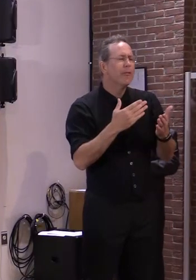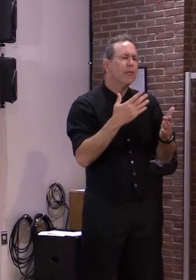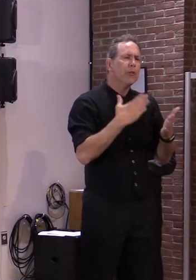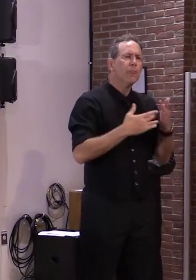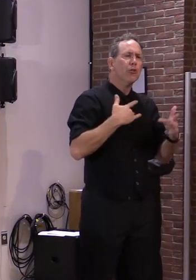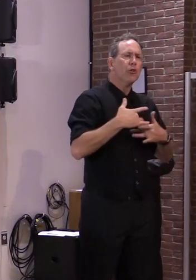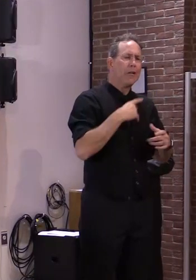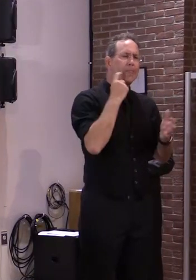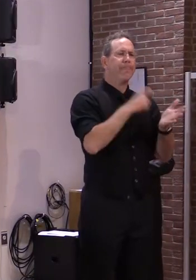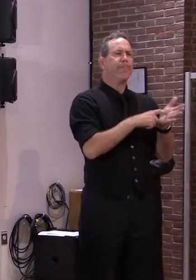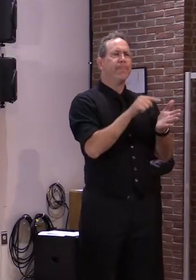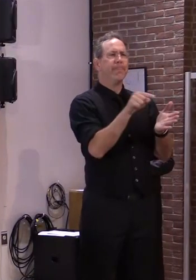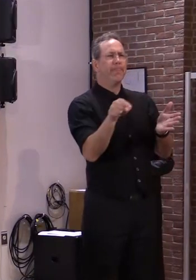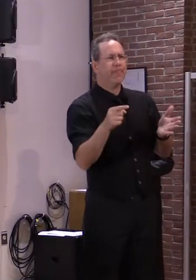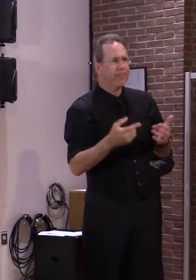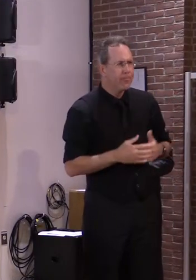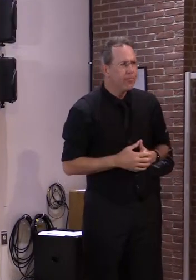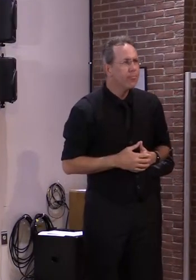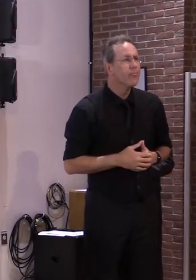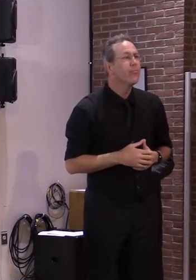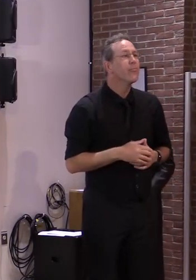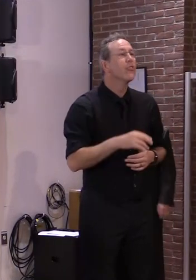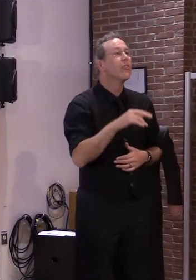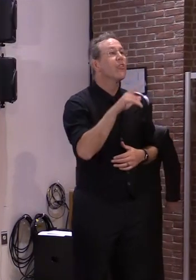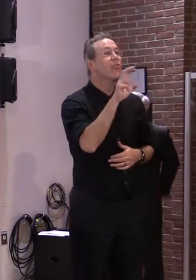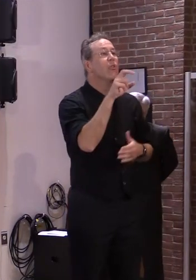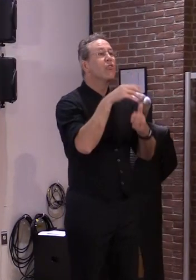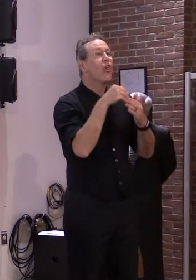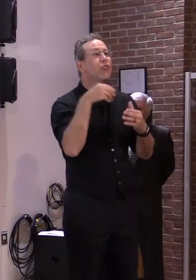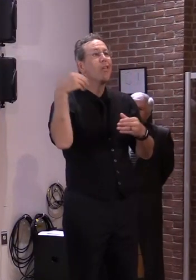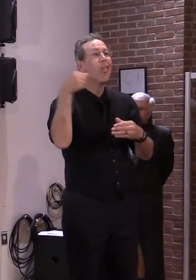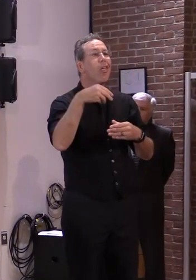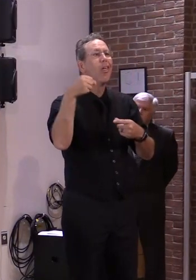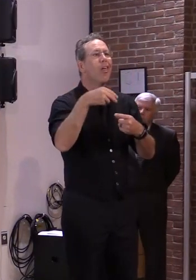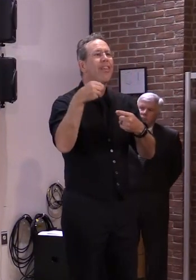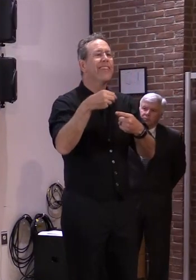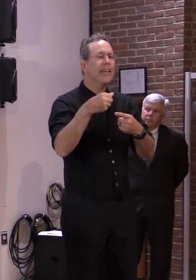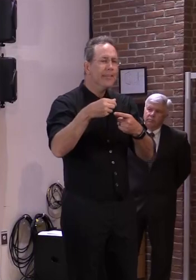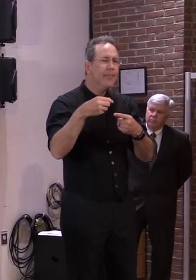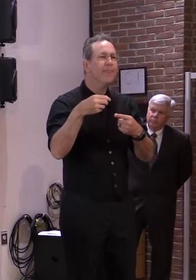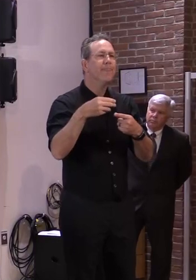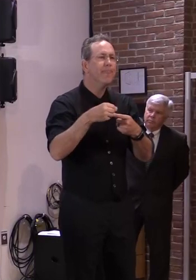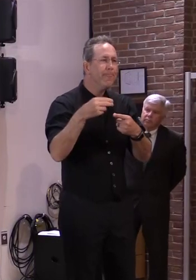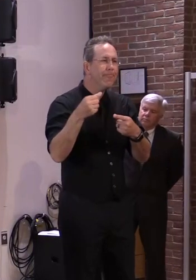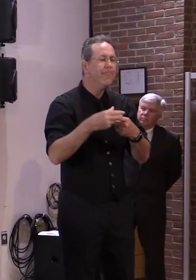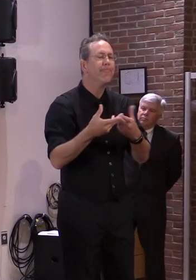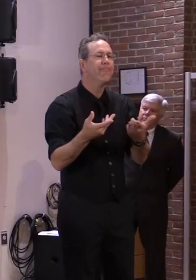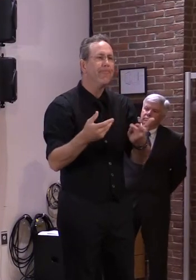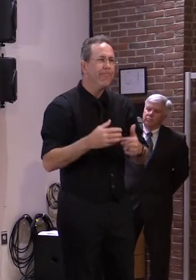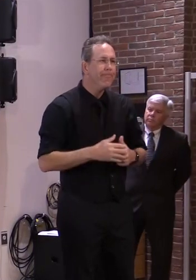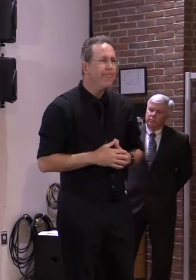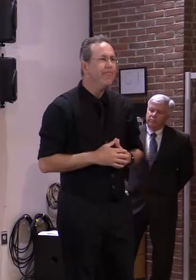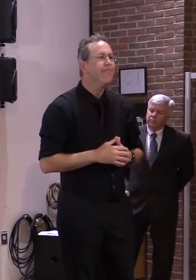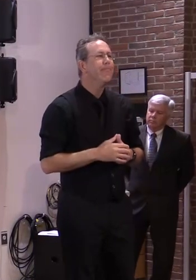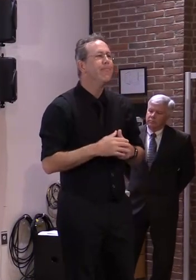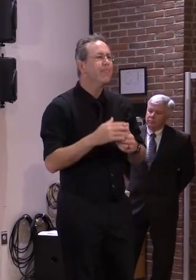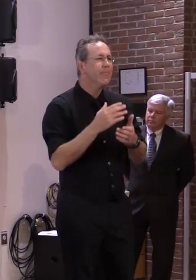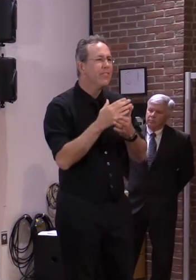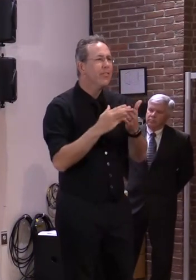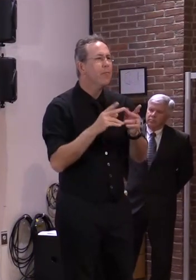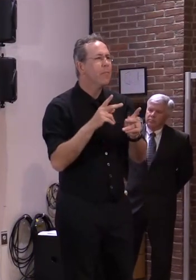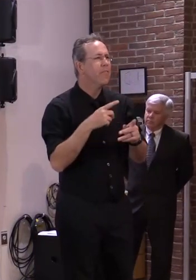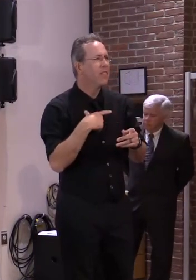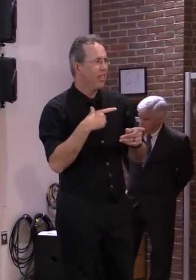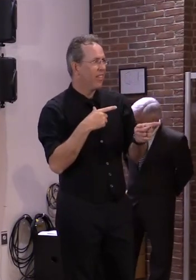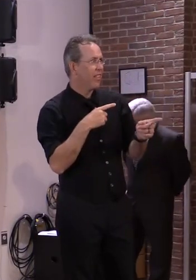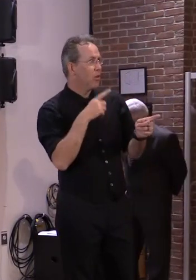the $300 stipend. I think there are a certain segment of the population that do the math